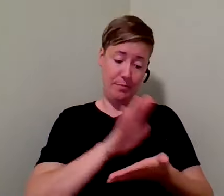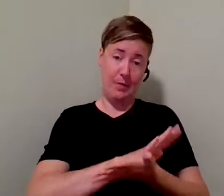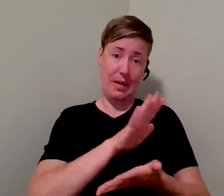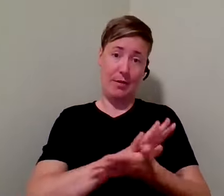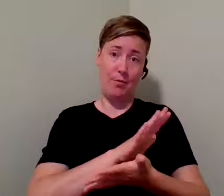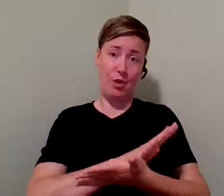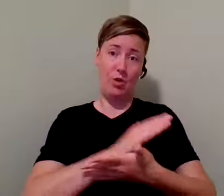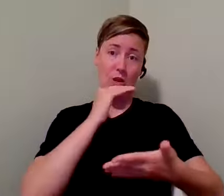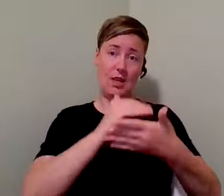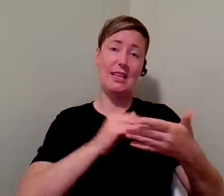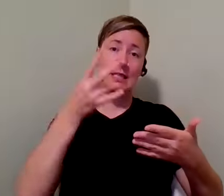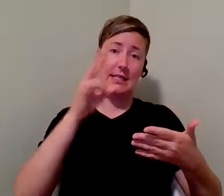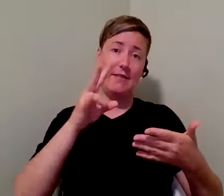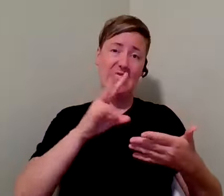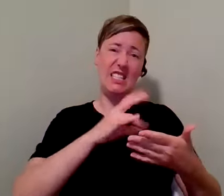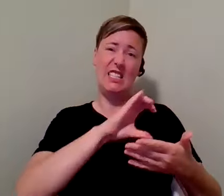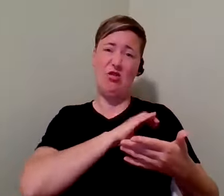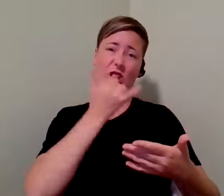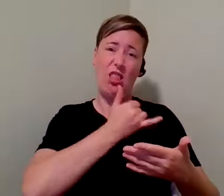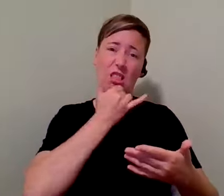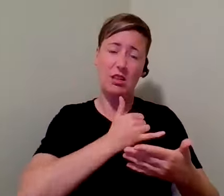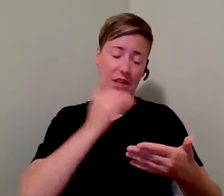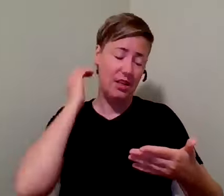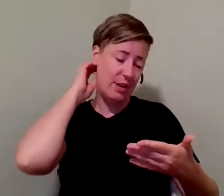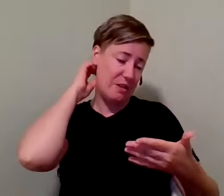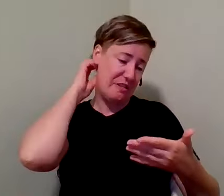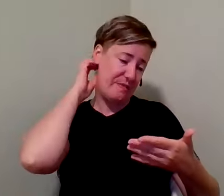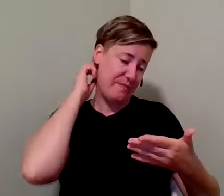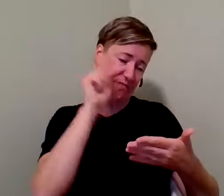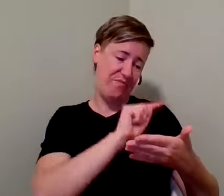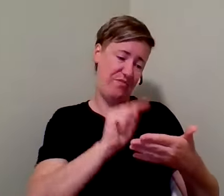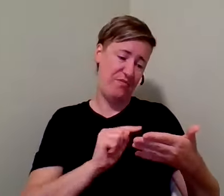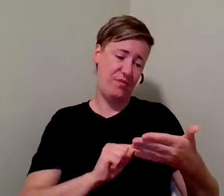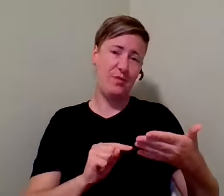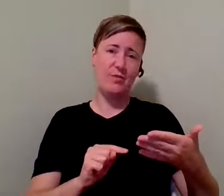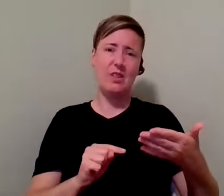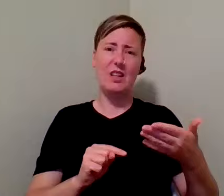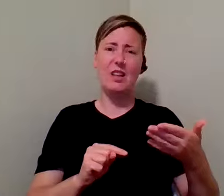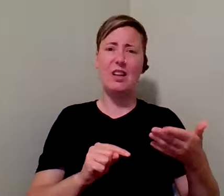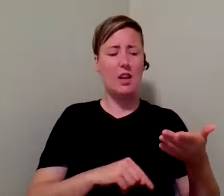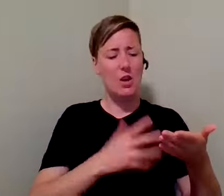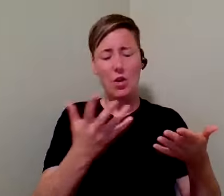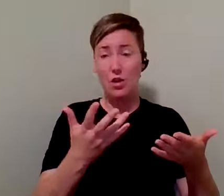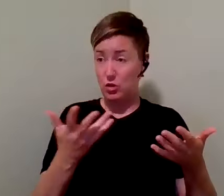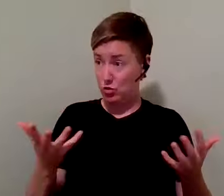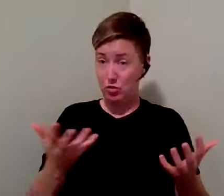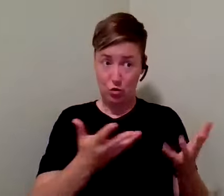character defects. He said, do you want to hold on to any of these? So I said, yeah, I think I'll keep lust. That's a helpful one when you're